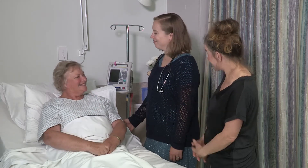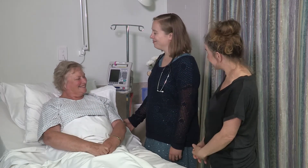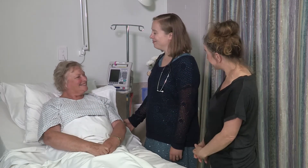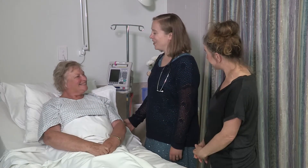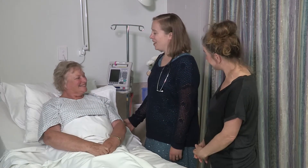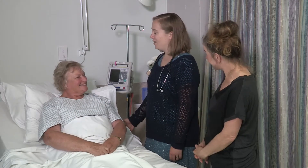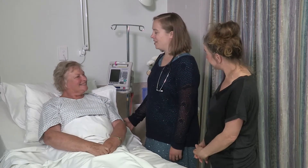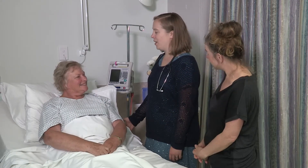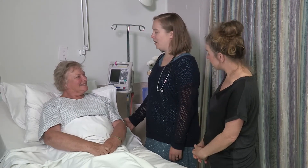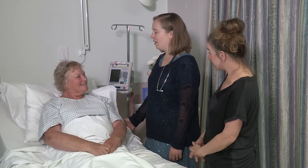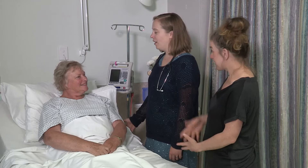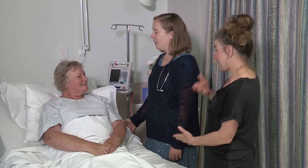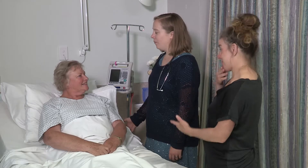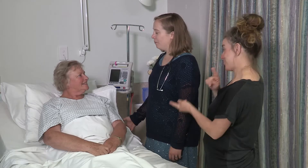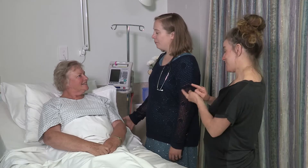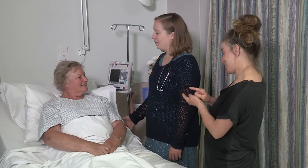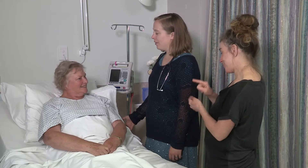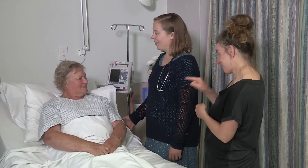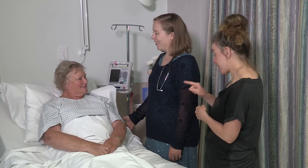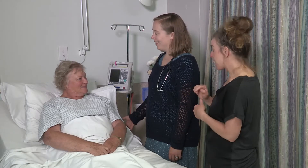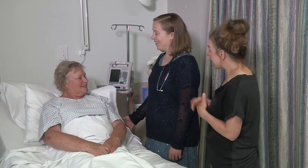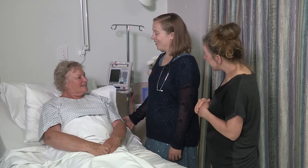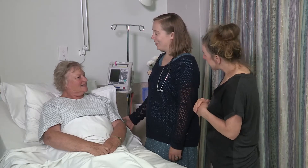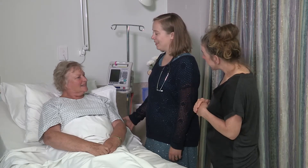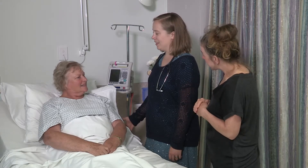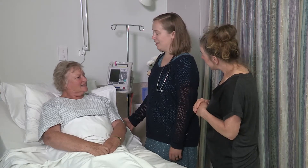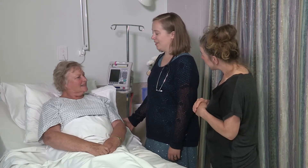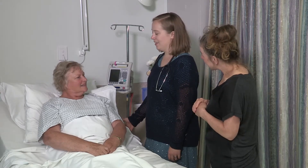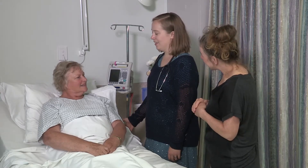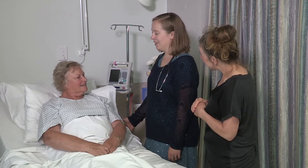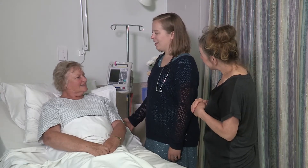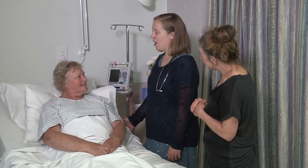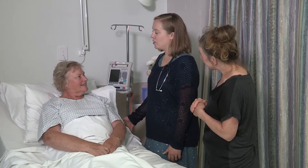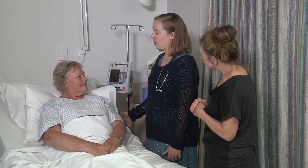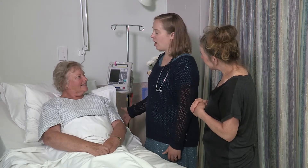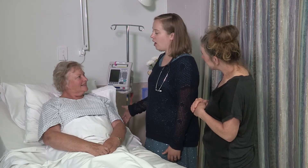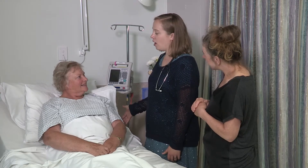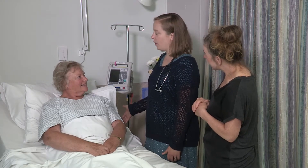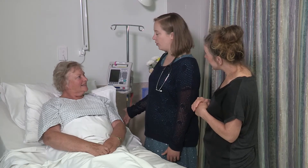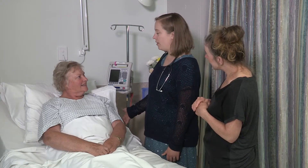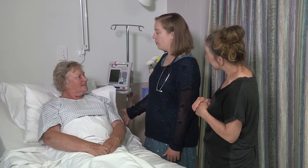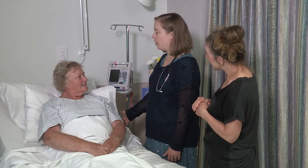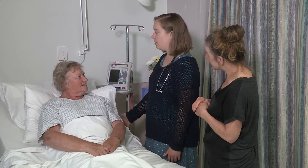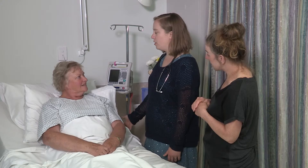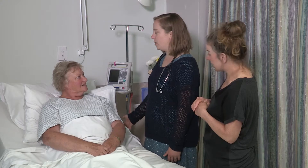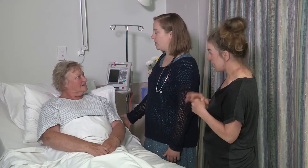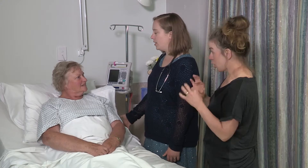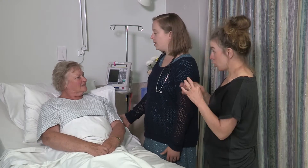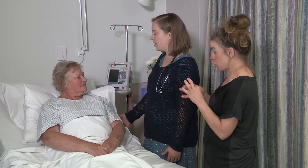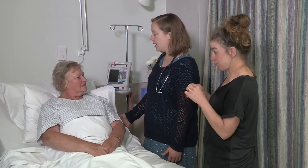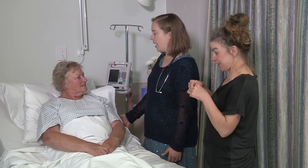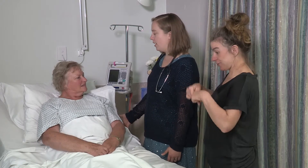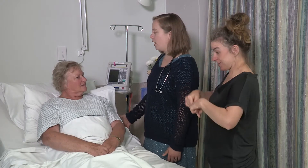Hi. Nice to meet you. So, it's great that we've got an